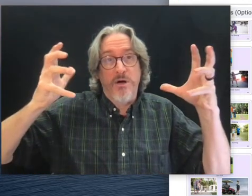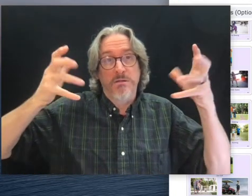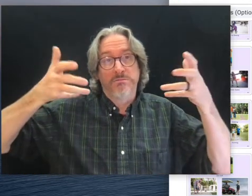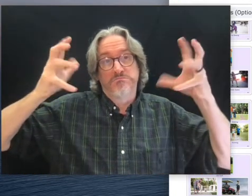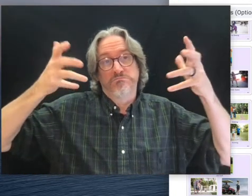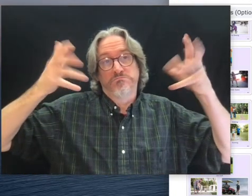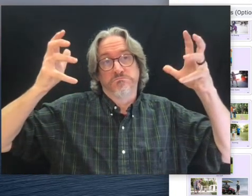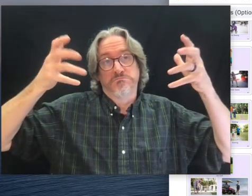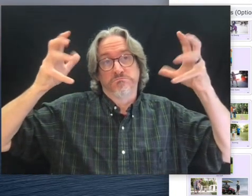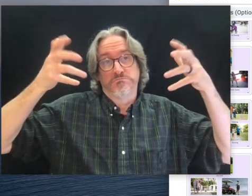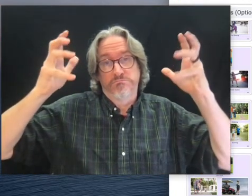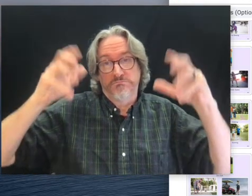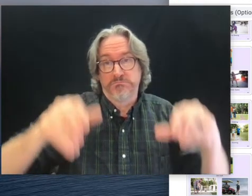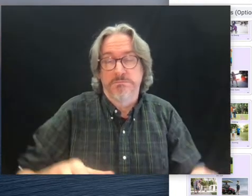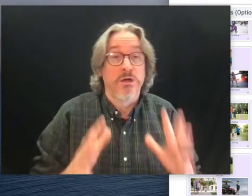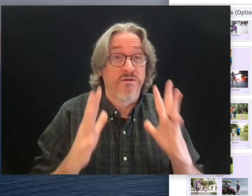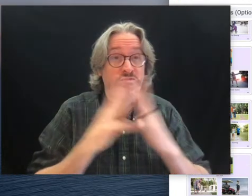Basketball.